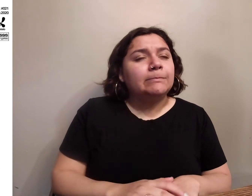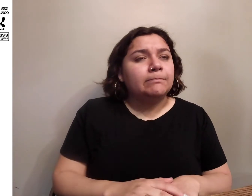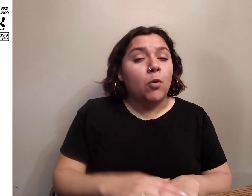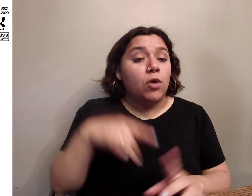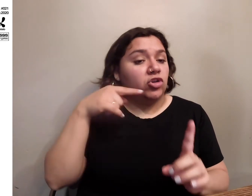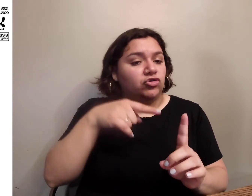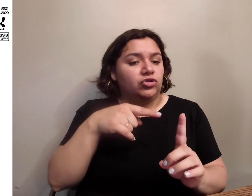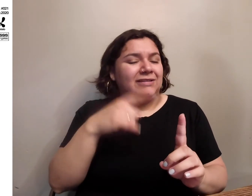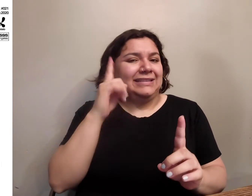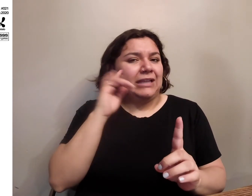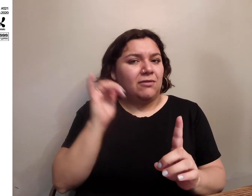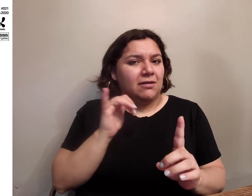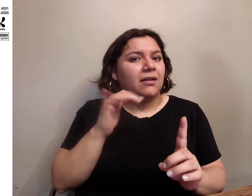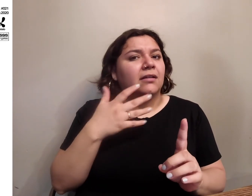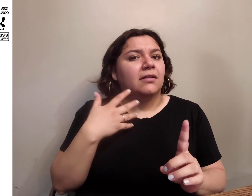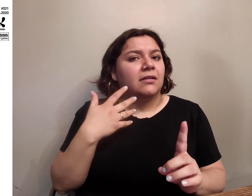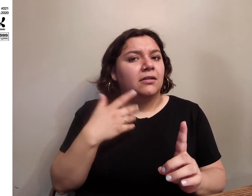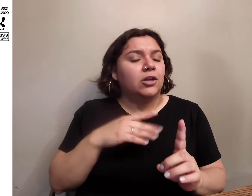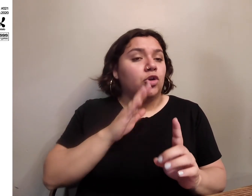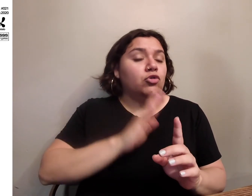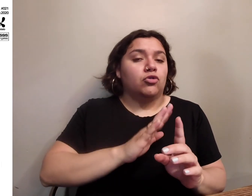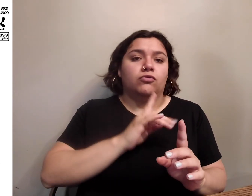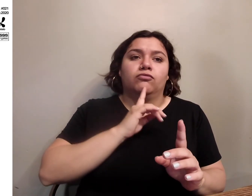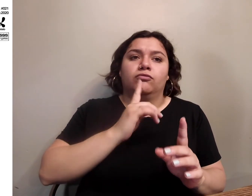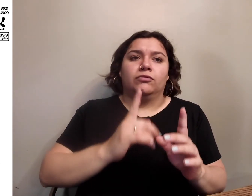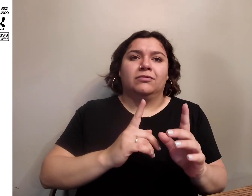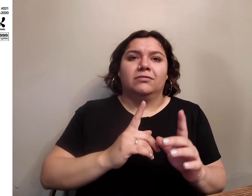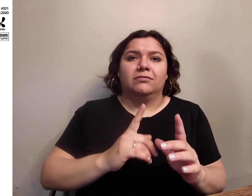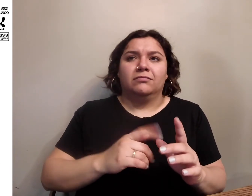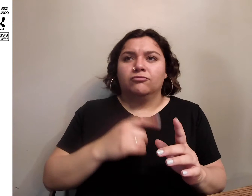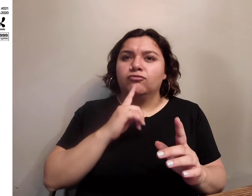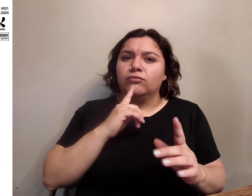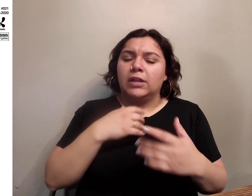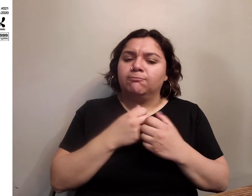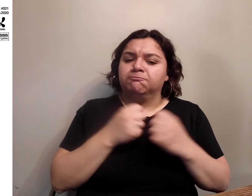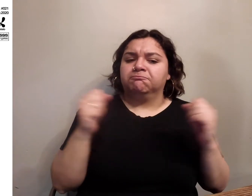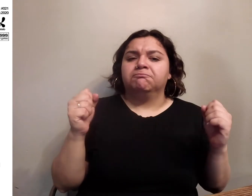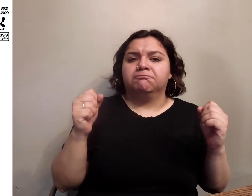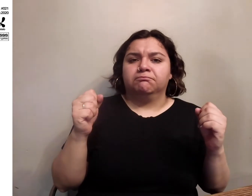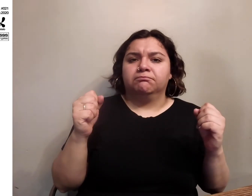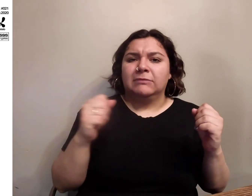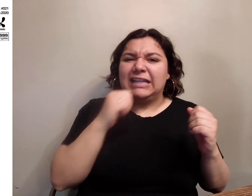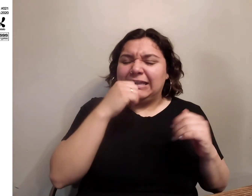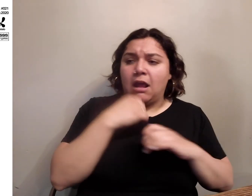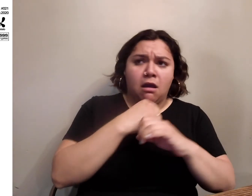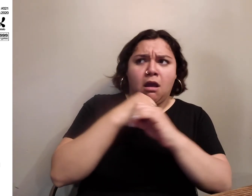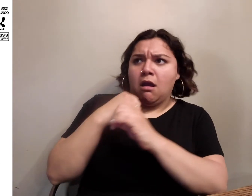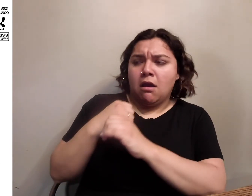what she sounded like in her most unguarded moments,